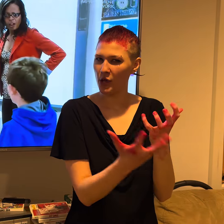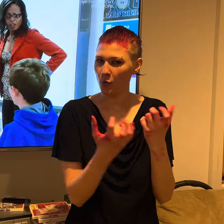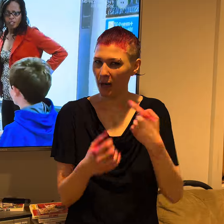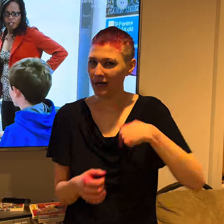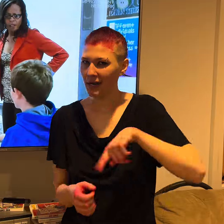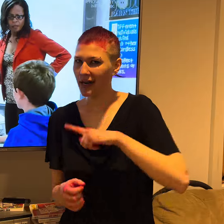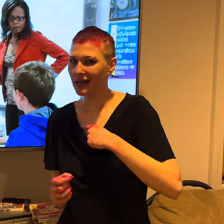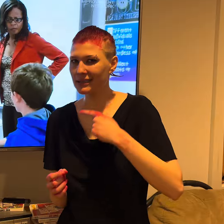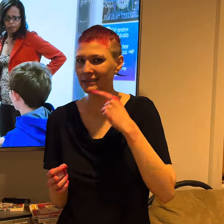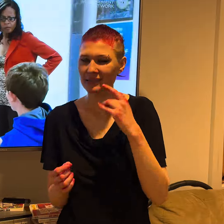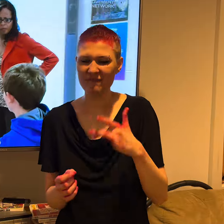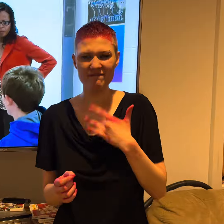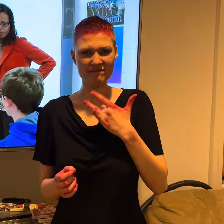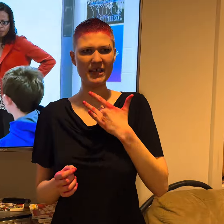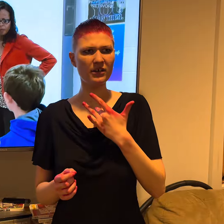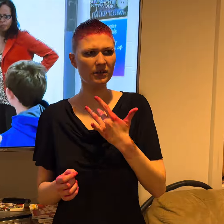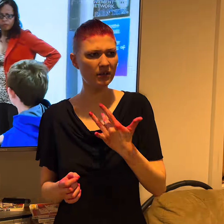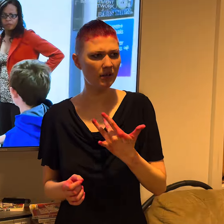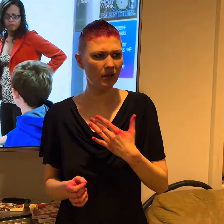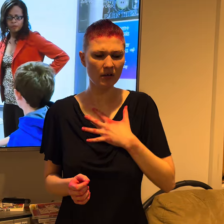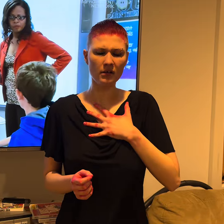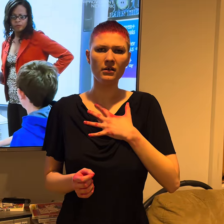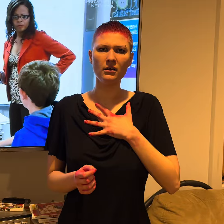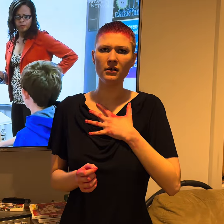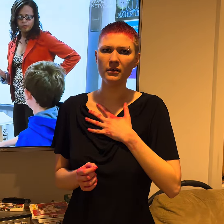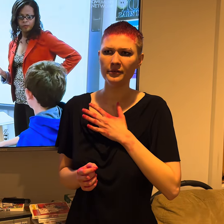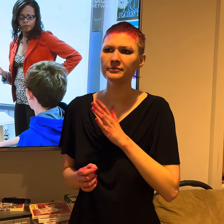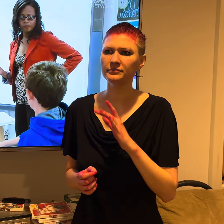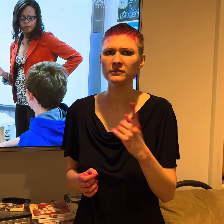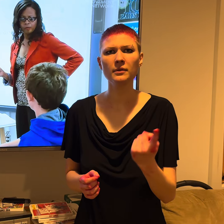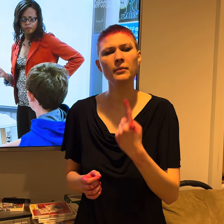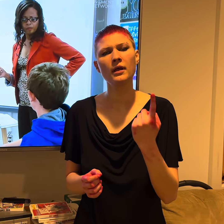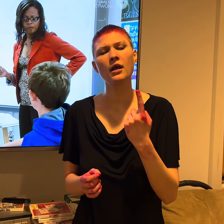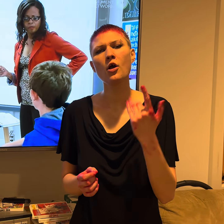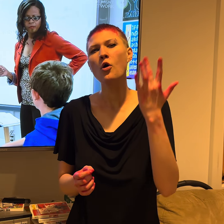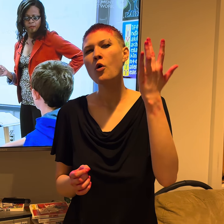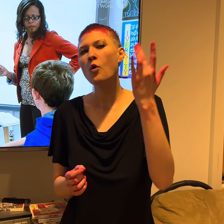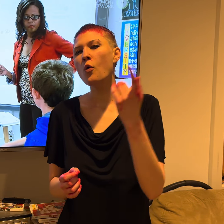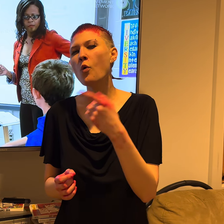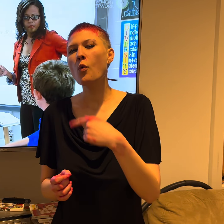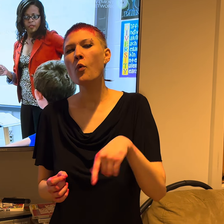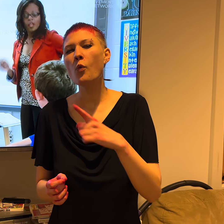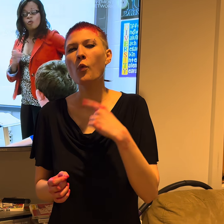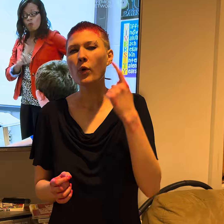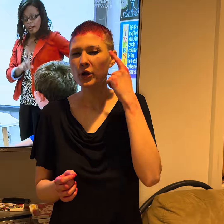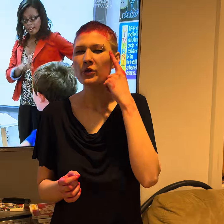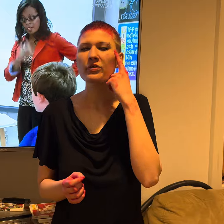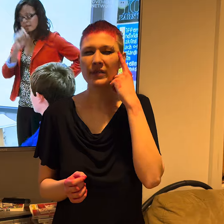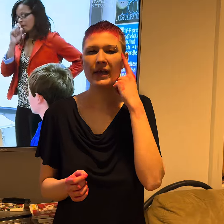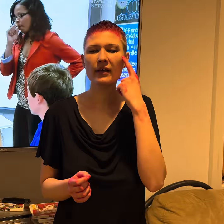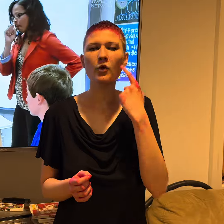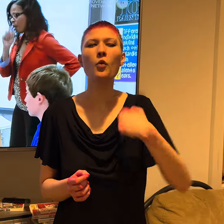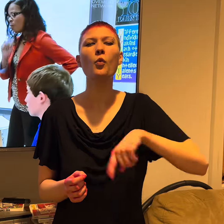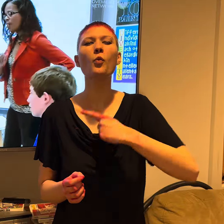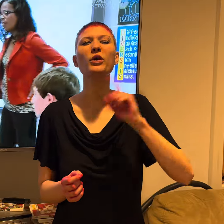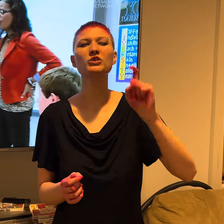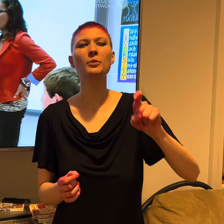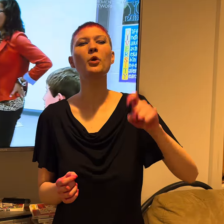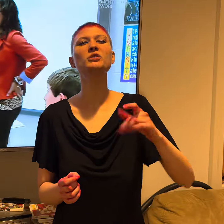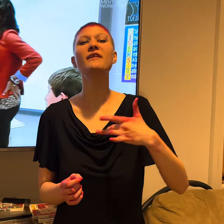author say? They felt bad because she was right and she wanted to see the sun. Right, but I want to know what